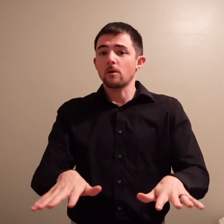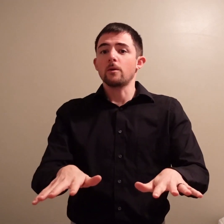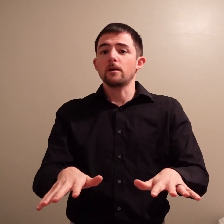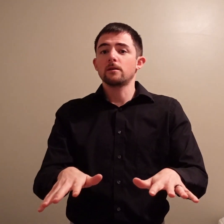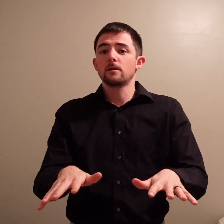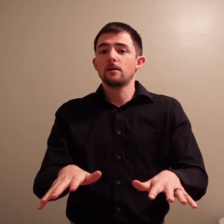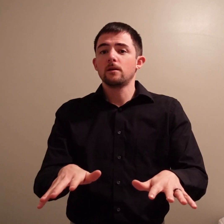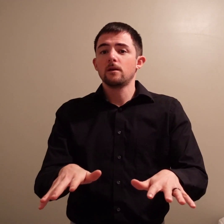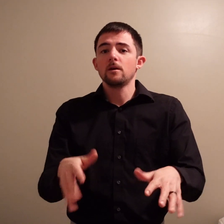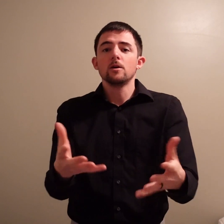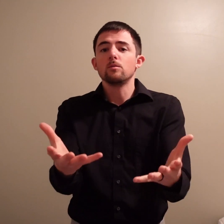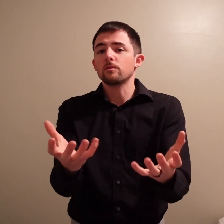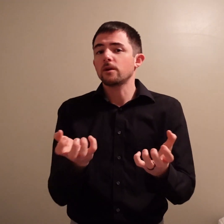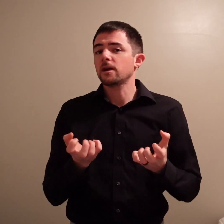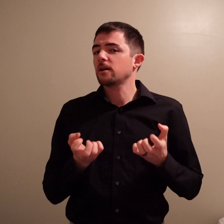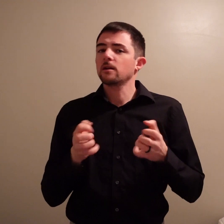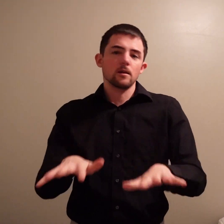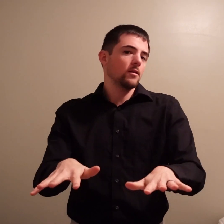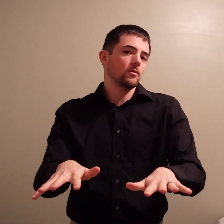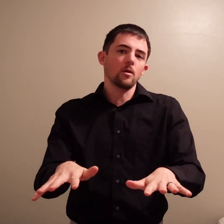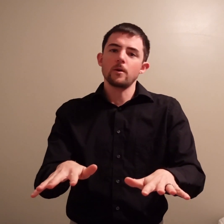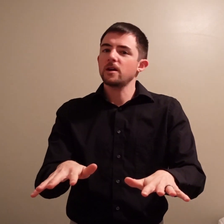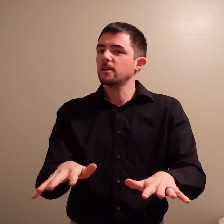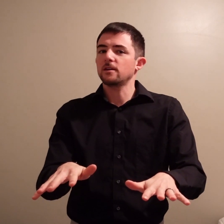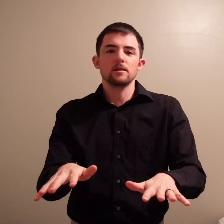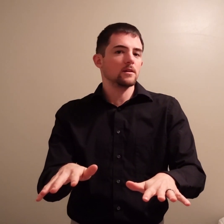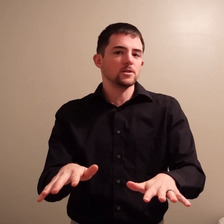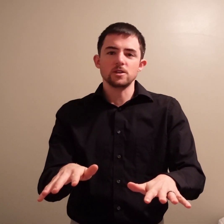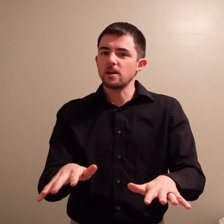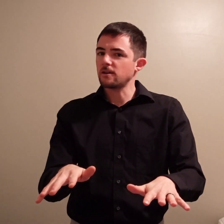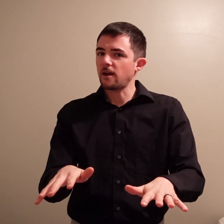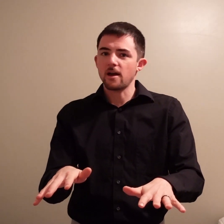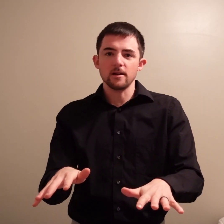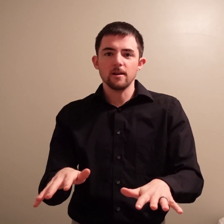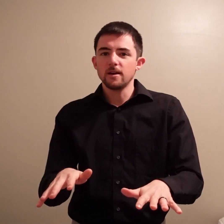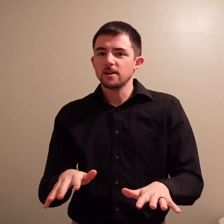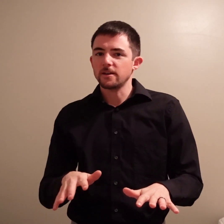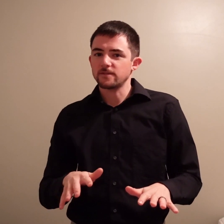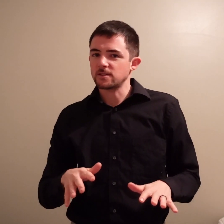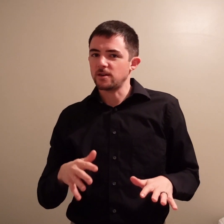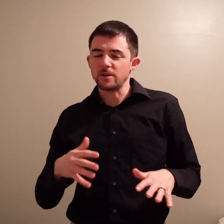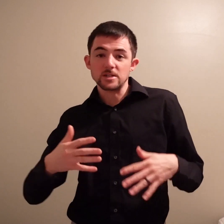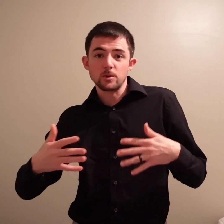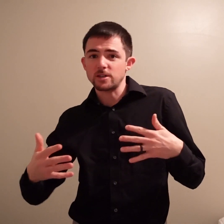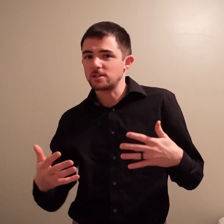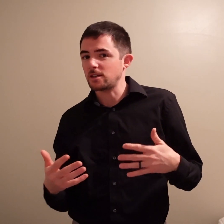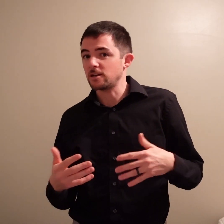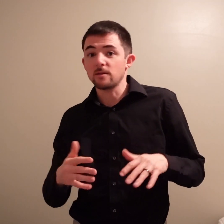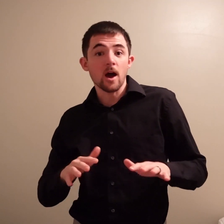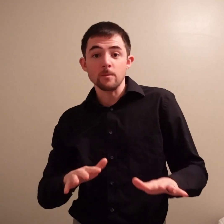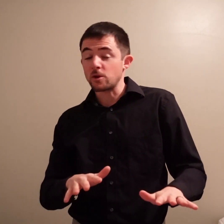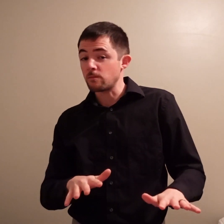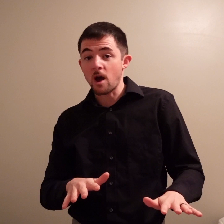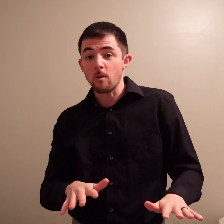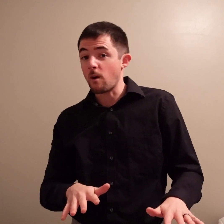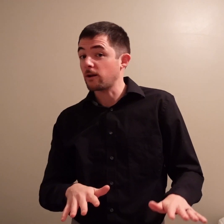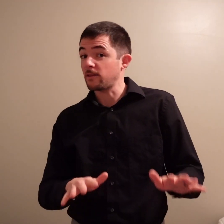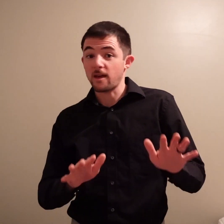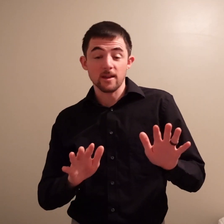away. Bring it in, throw it away, and shake your head. Give some expressions like, I'm not wanting that. That's